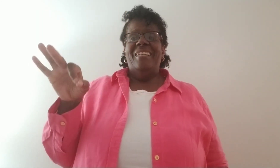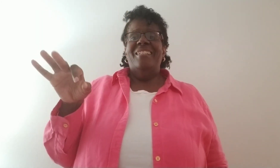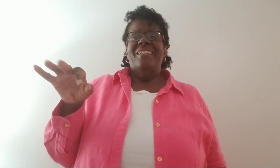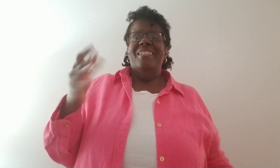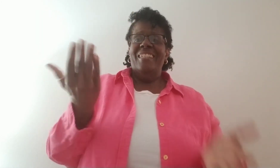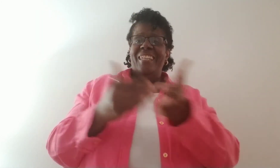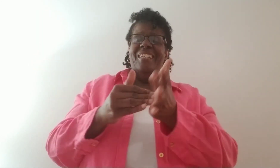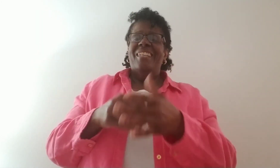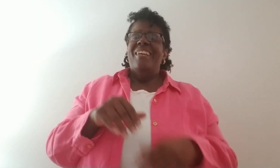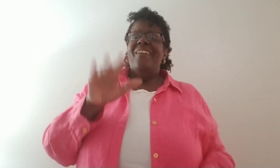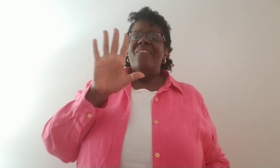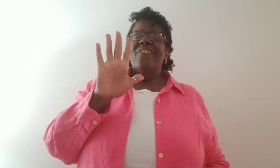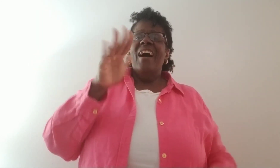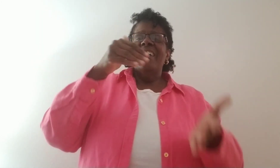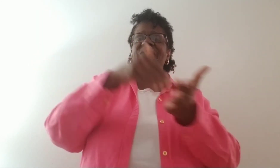5,099. Again,